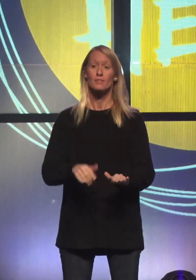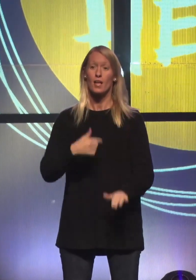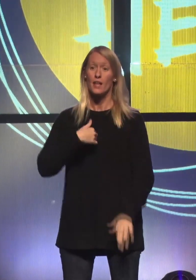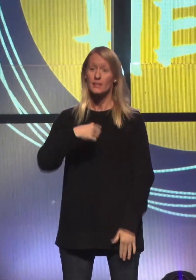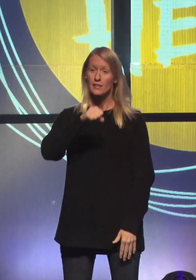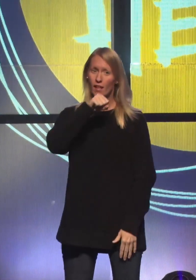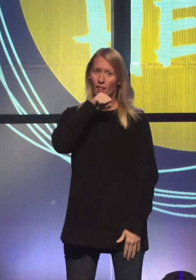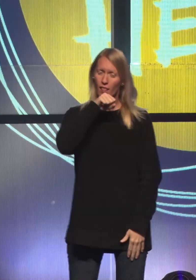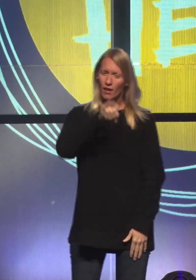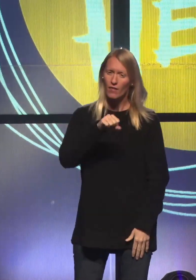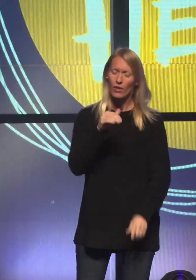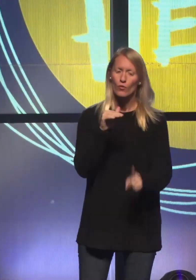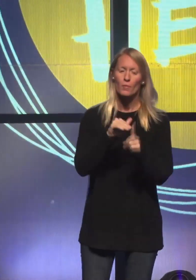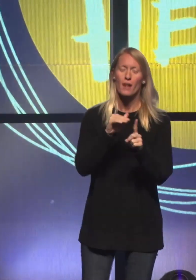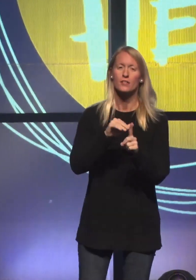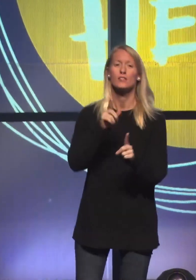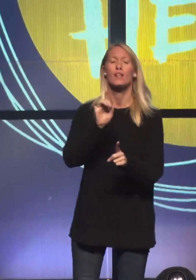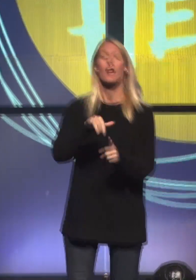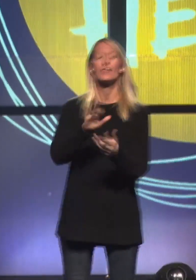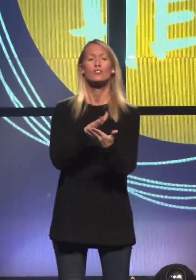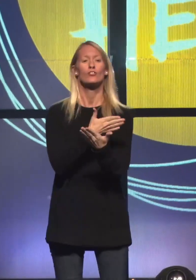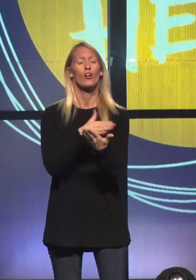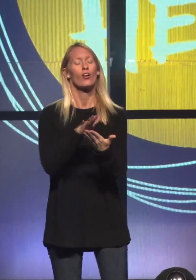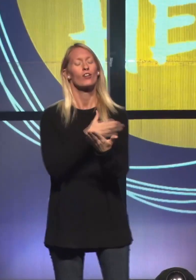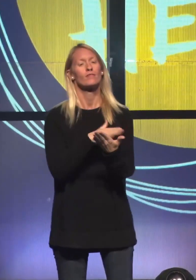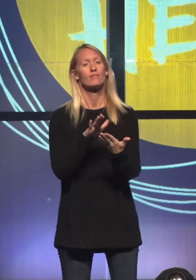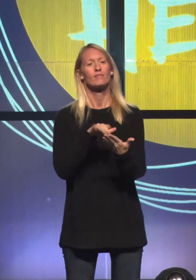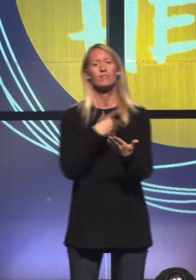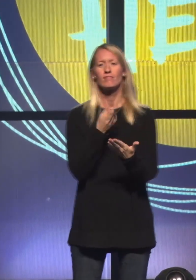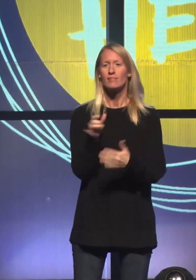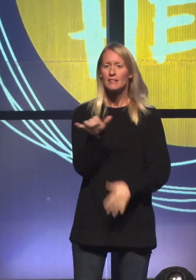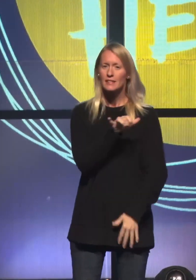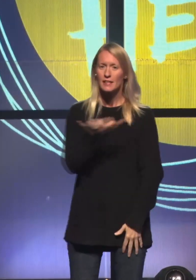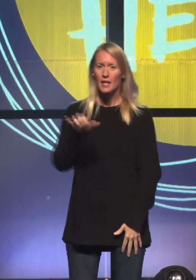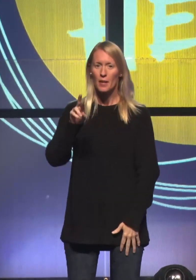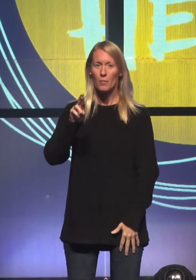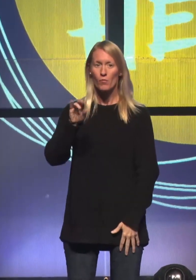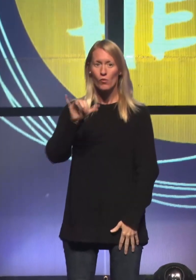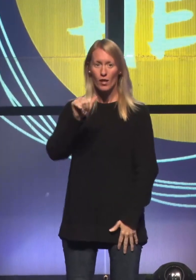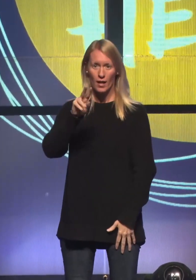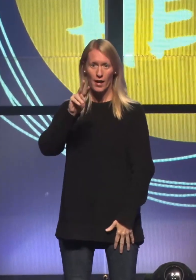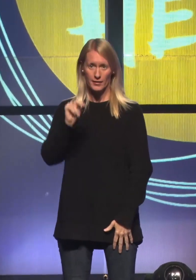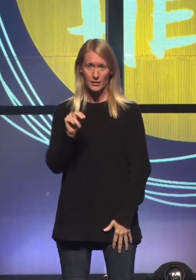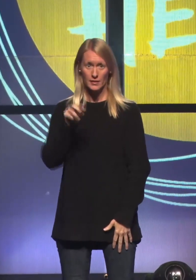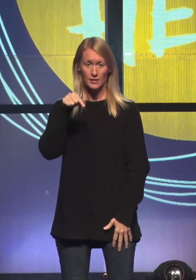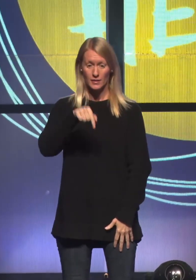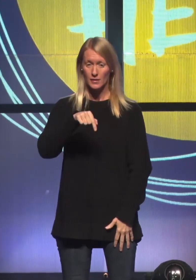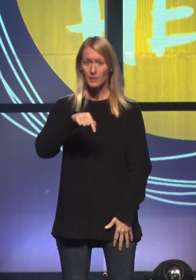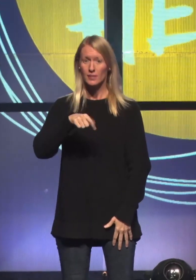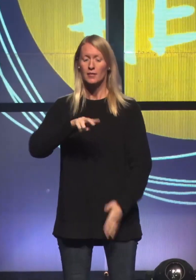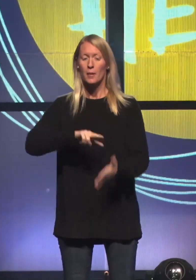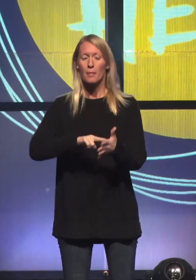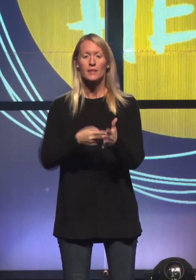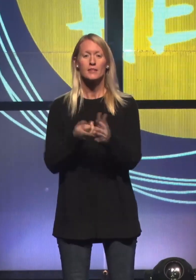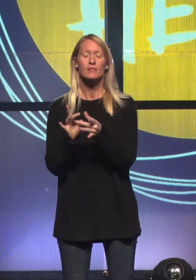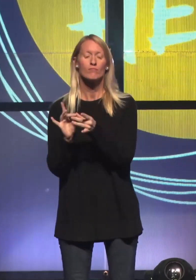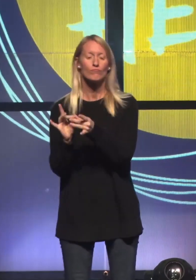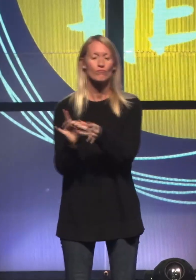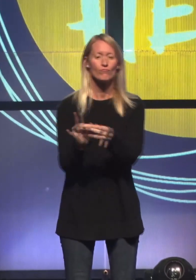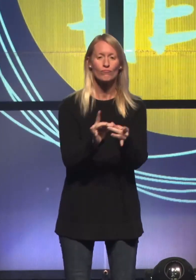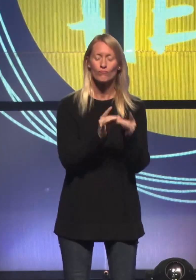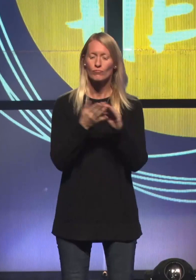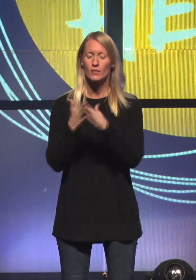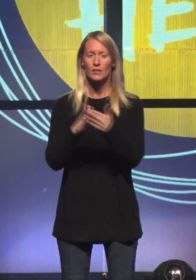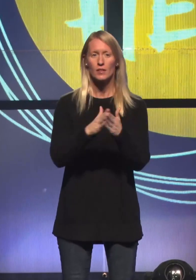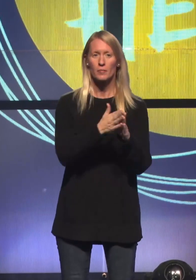the reminder that that song is that, just like Ryan was saying, we're meant for this community. We're meant to stand by each other in